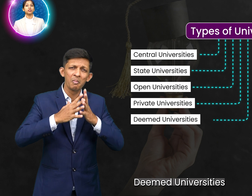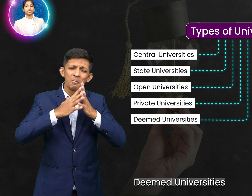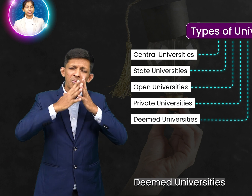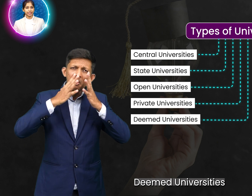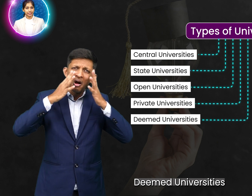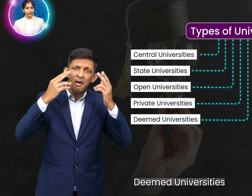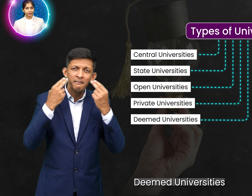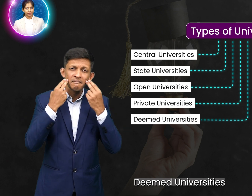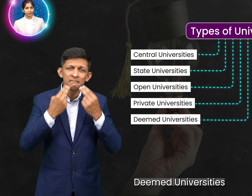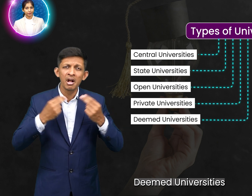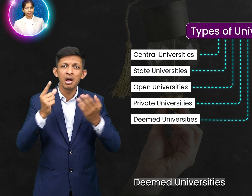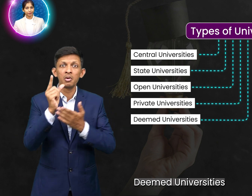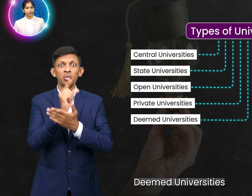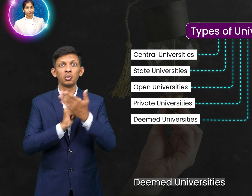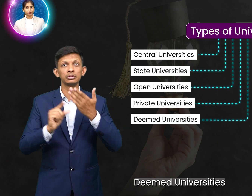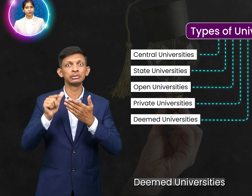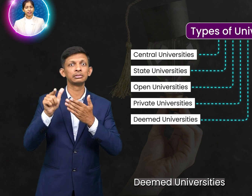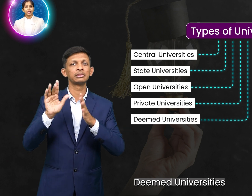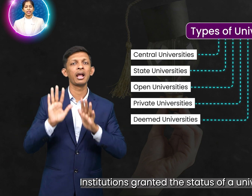Deemed universities,